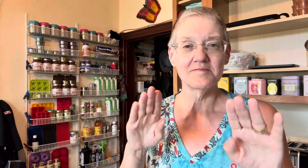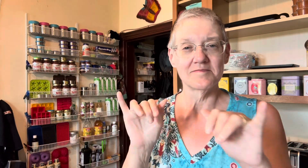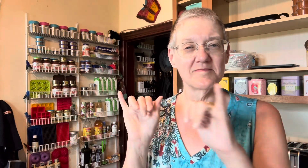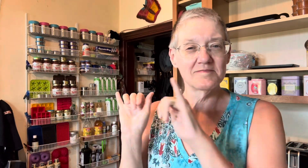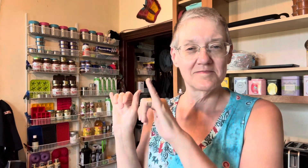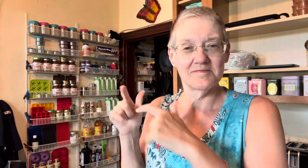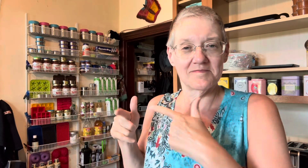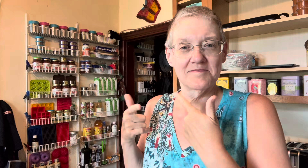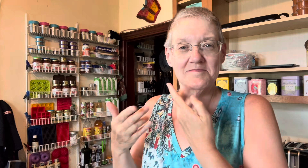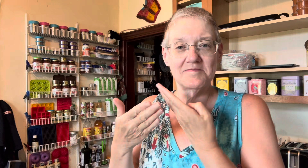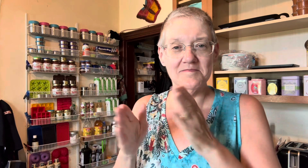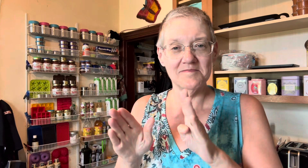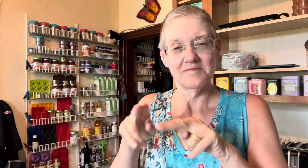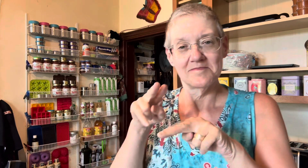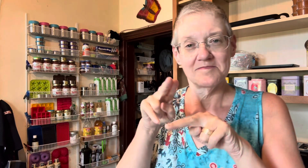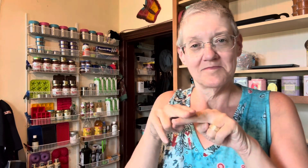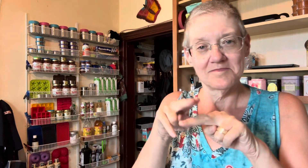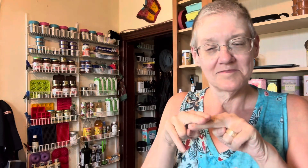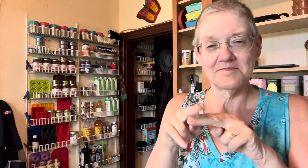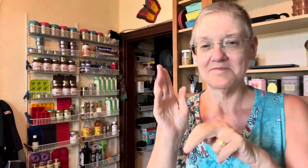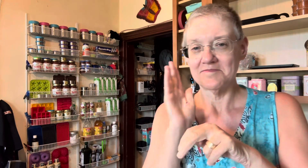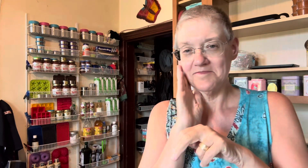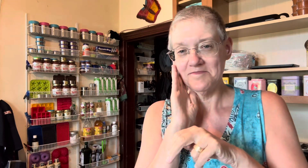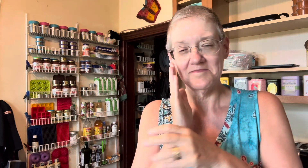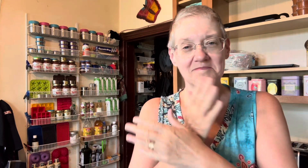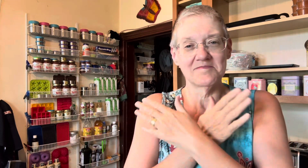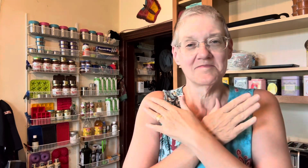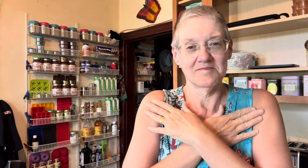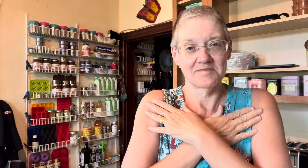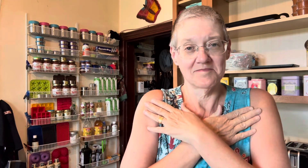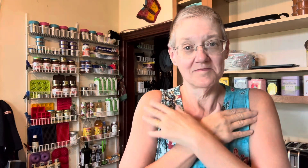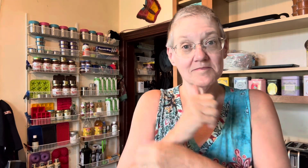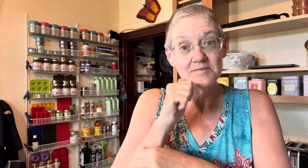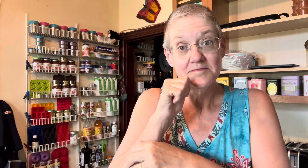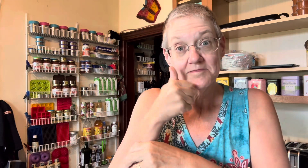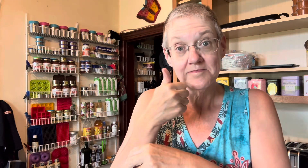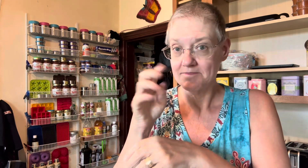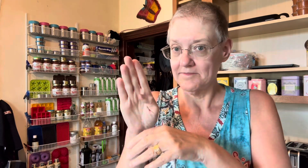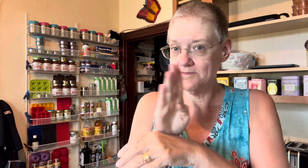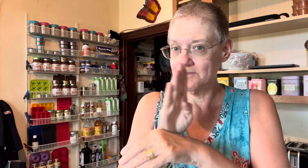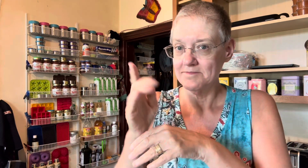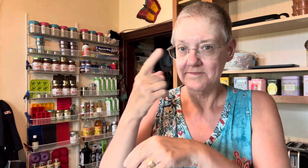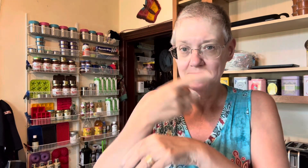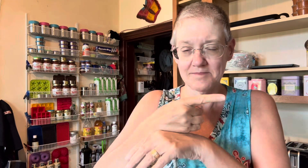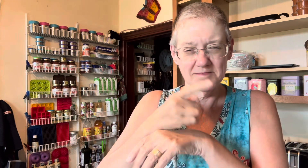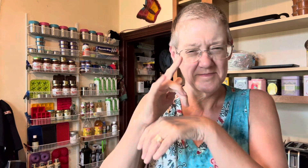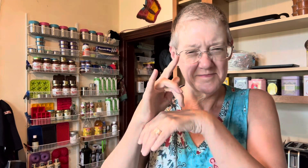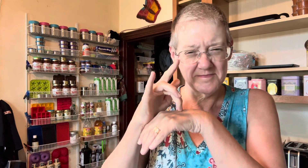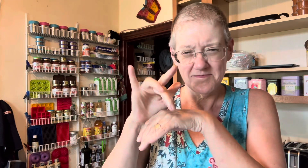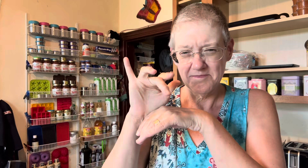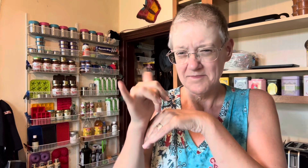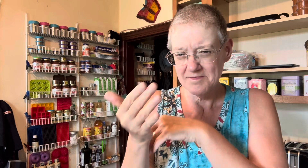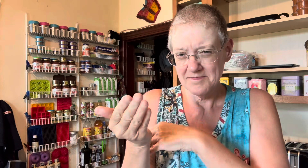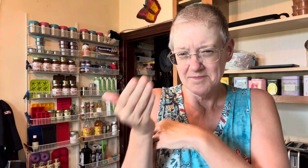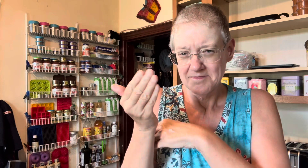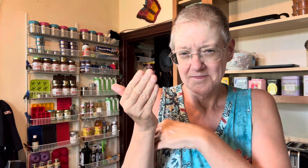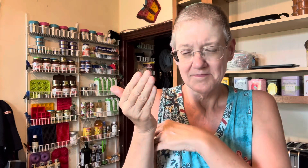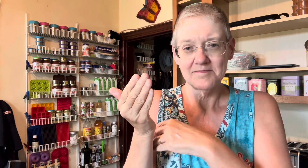Dale's had a quiet afternoon. He stayed in the living room, either sitting or resting in bed. Tomorrow's going to be a busy day. He has an